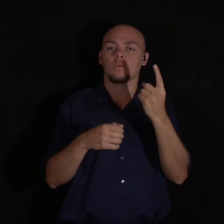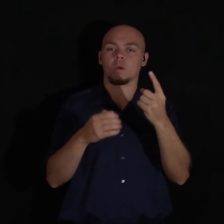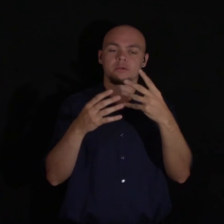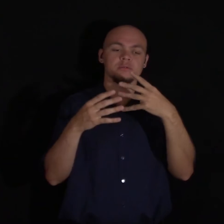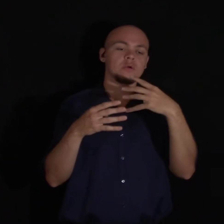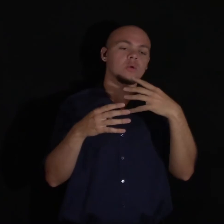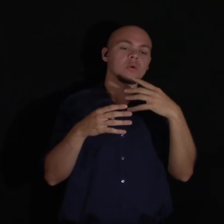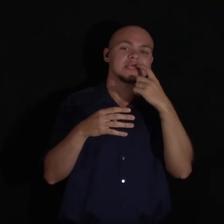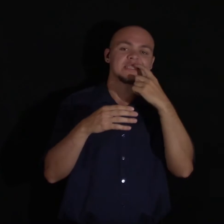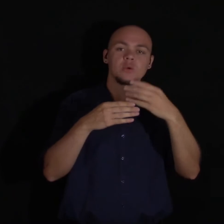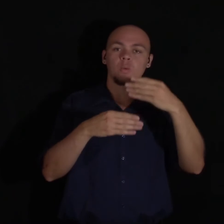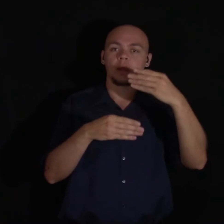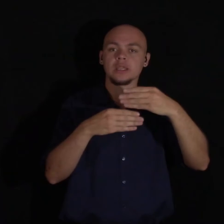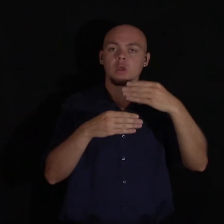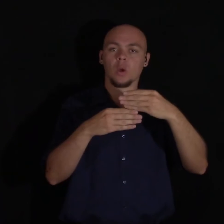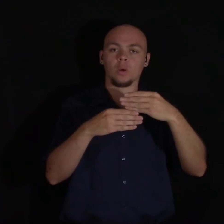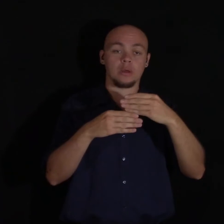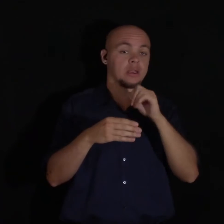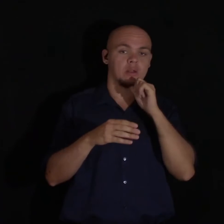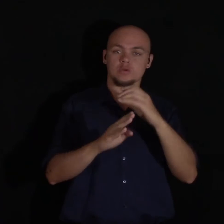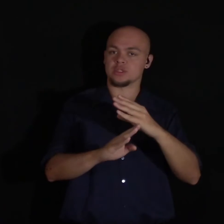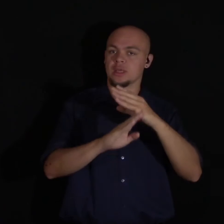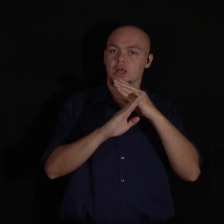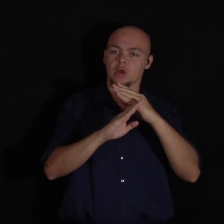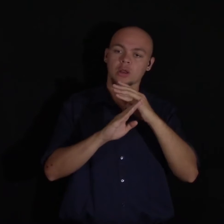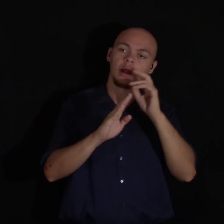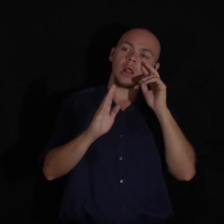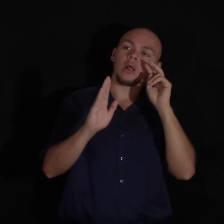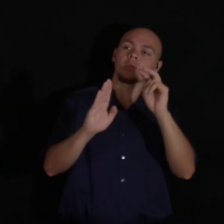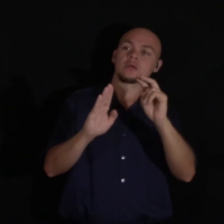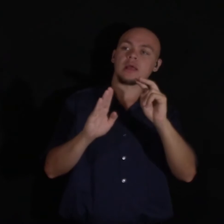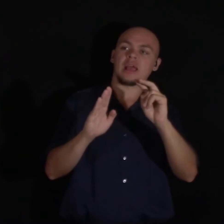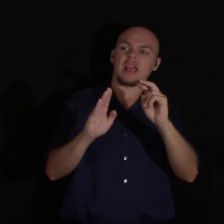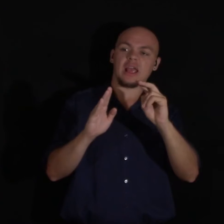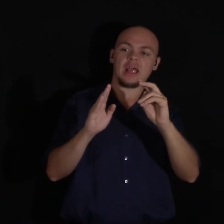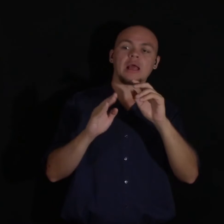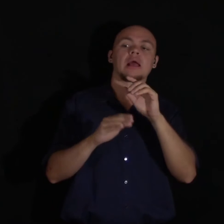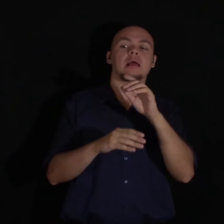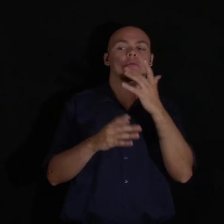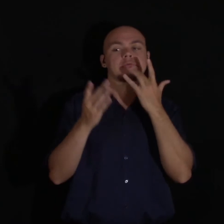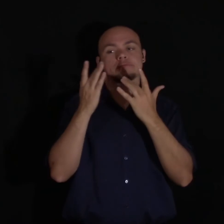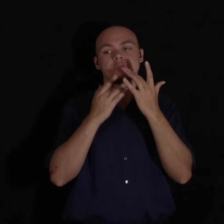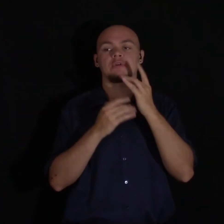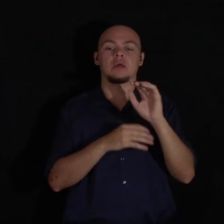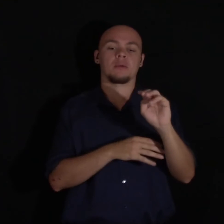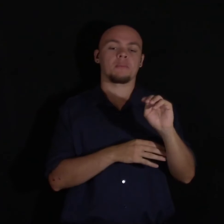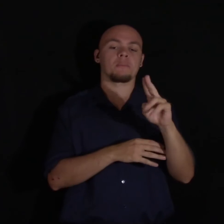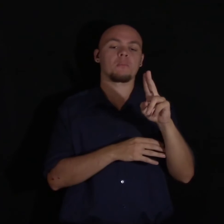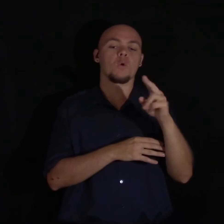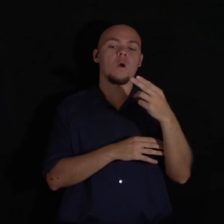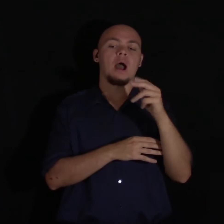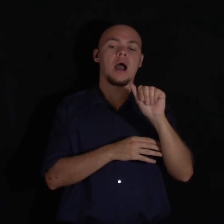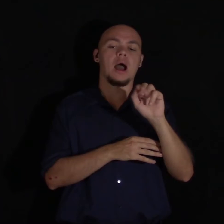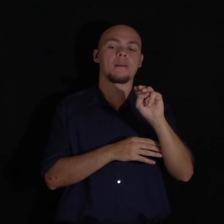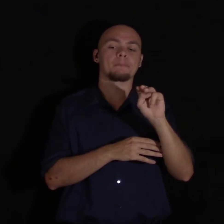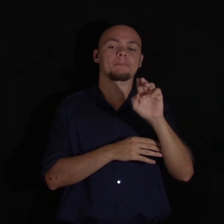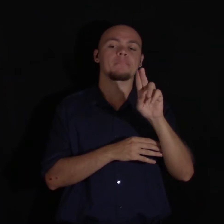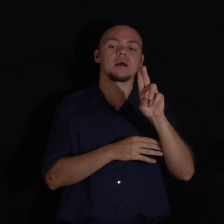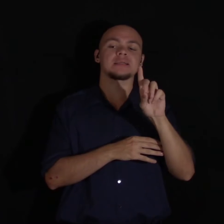an unguarded part of the building, which lighted the dungeon of the unfortunate Mohammedan, who, loaded with chains,